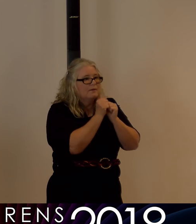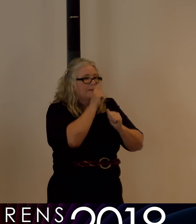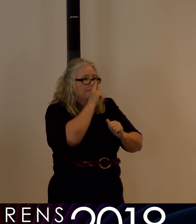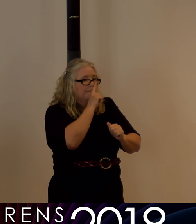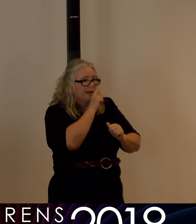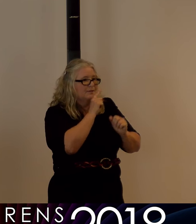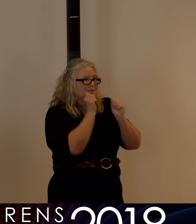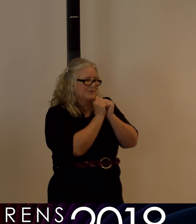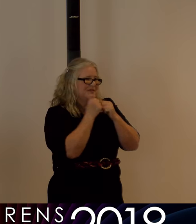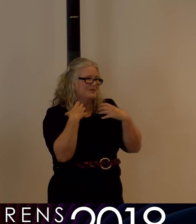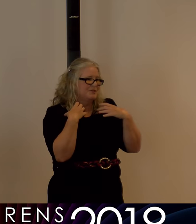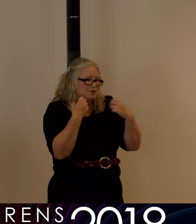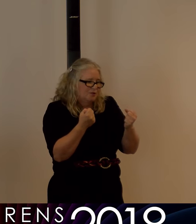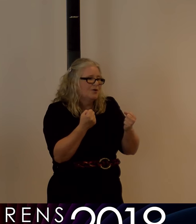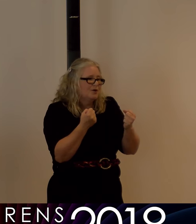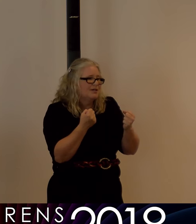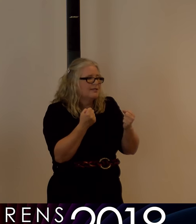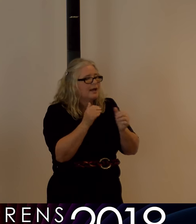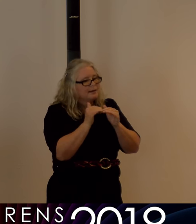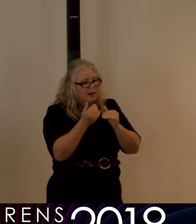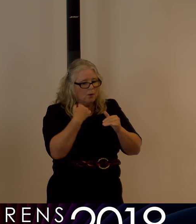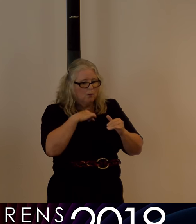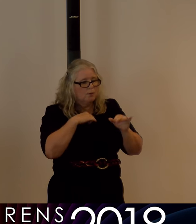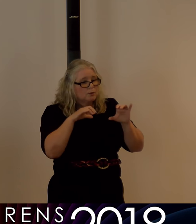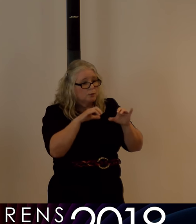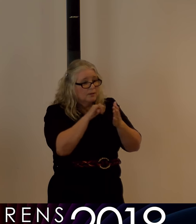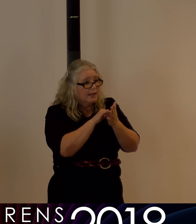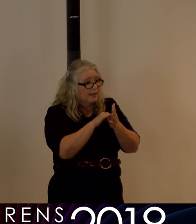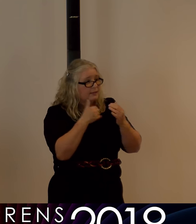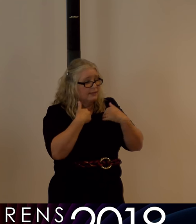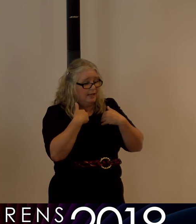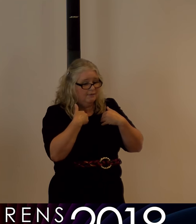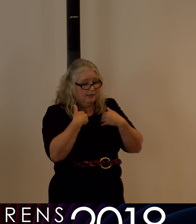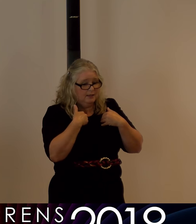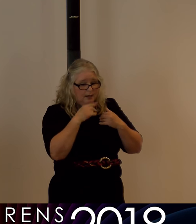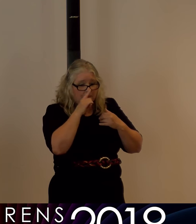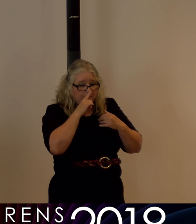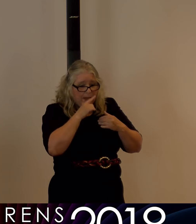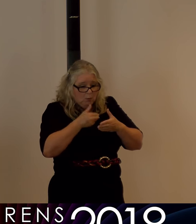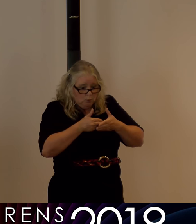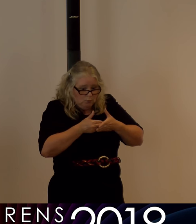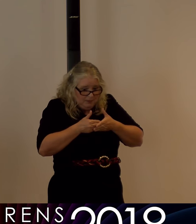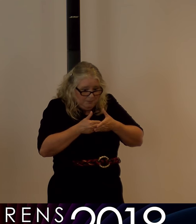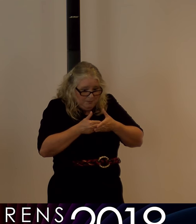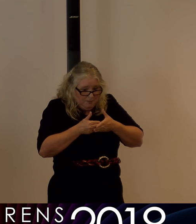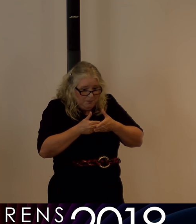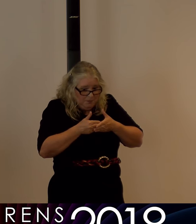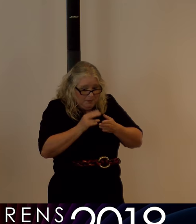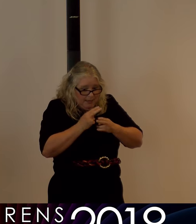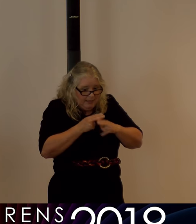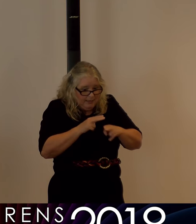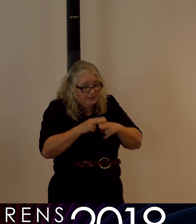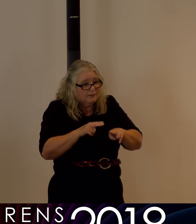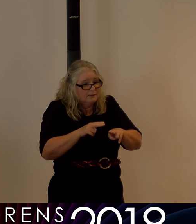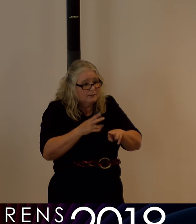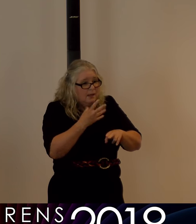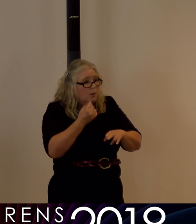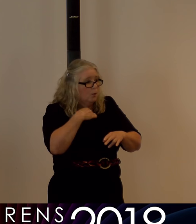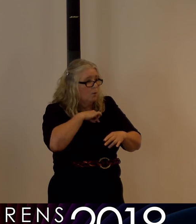syndrome. And the way we do this is we take mouse embryos and we fix them and we